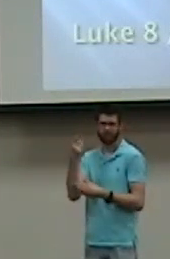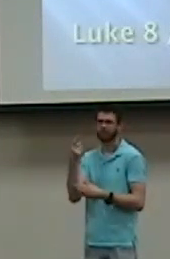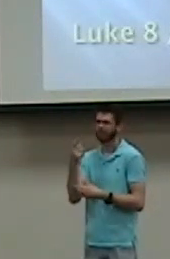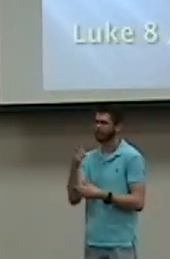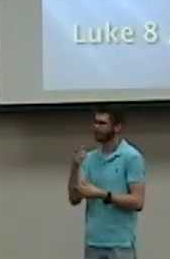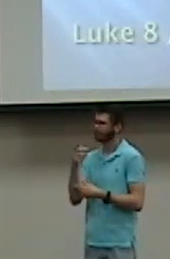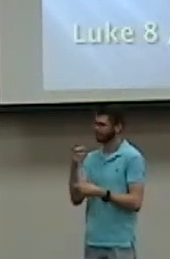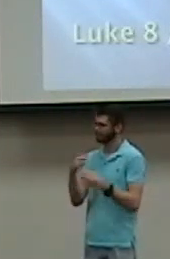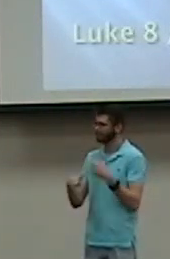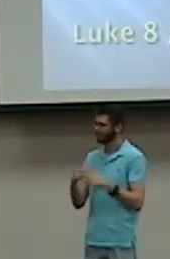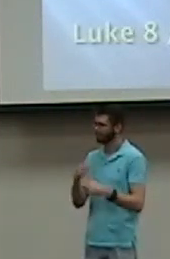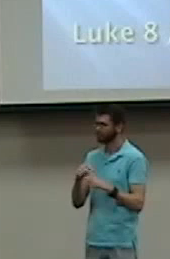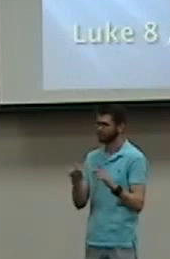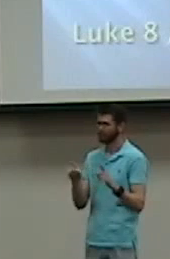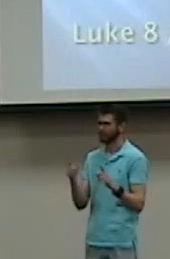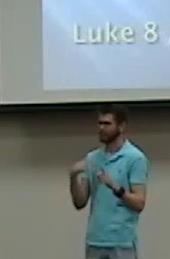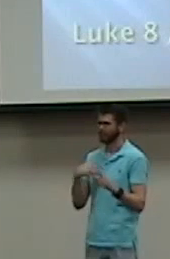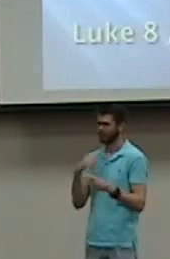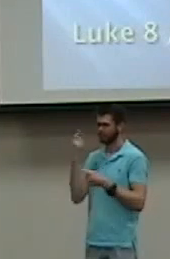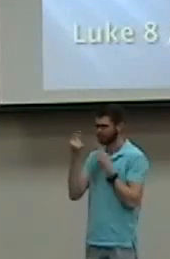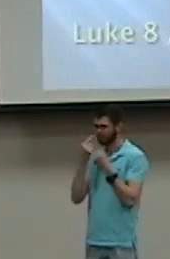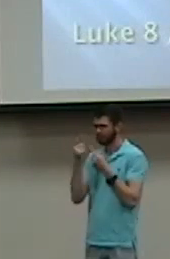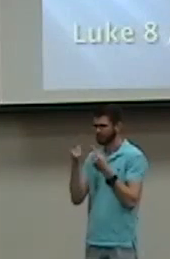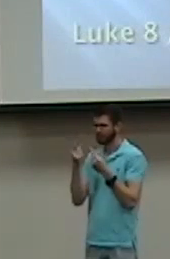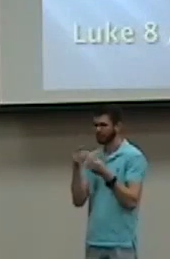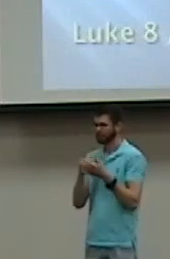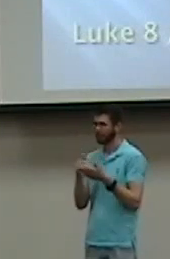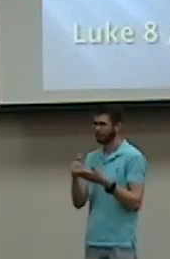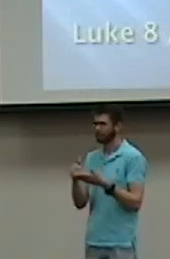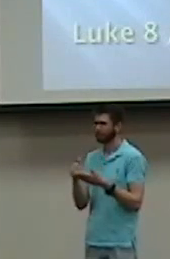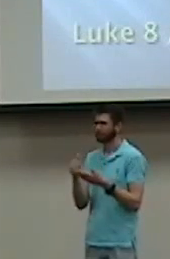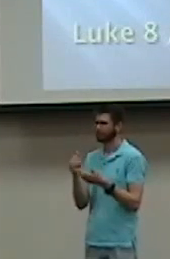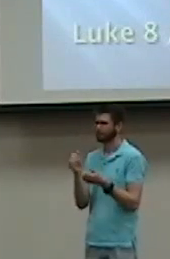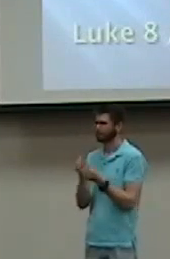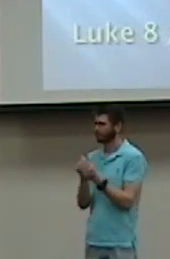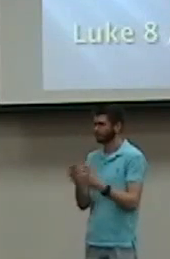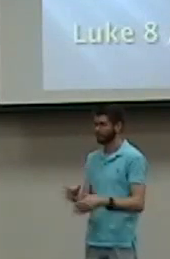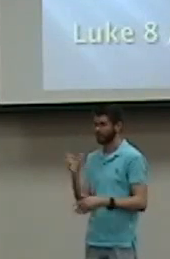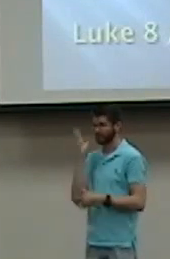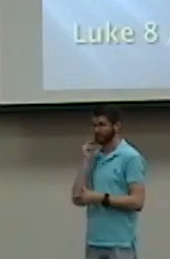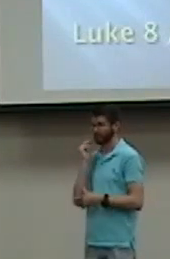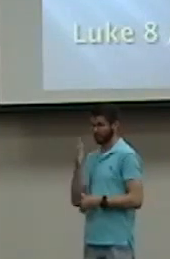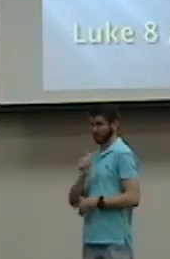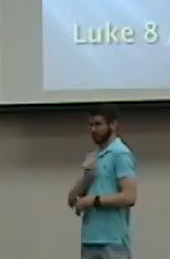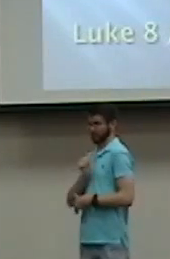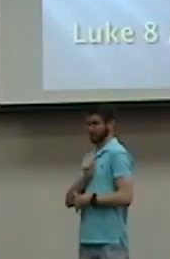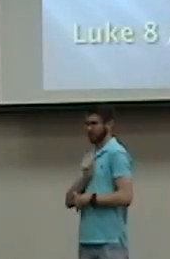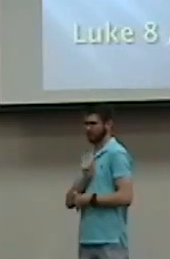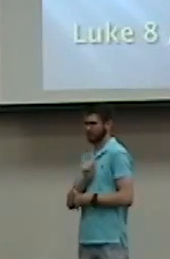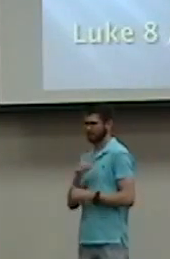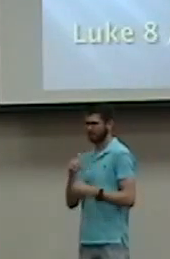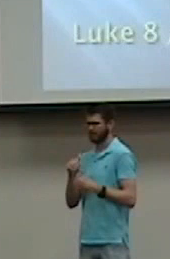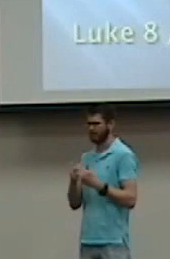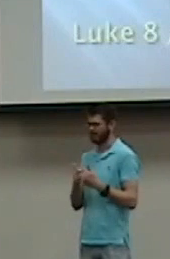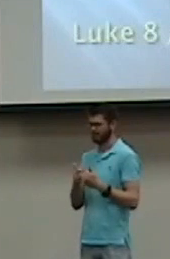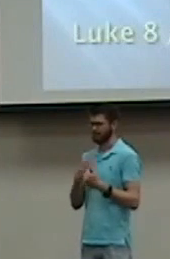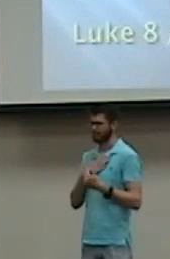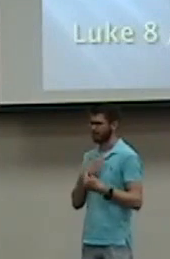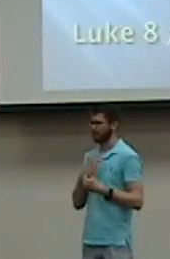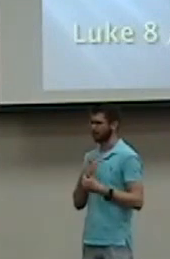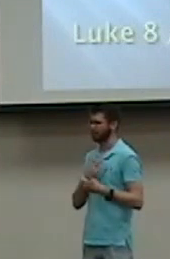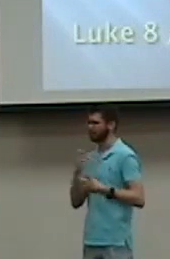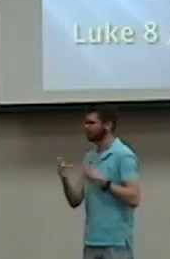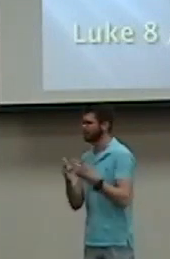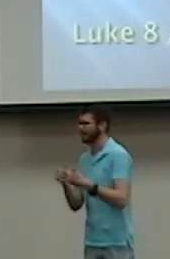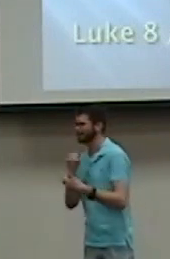but I wonder so often, without experiencing it, how little compassion sometimes we have towards the